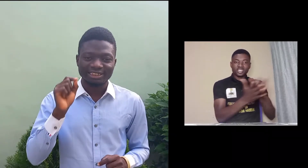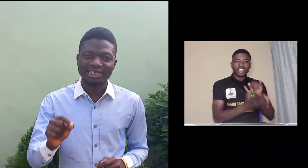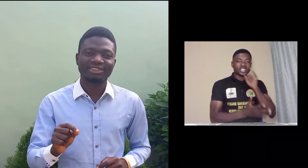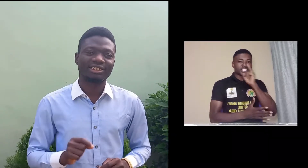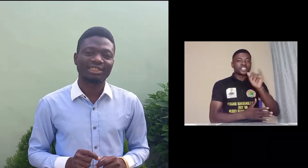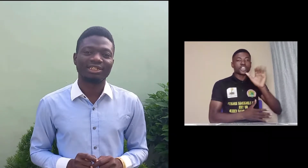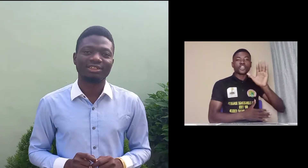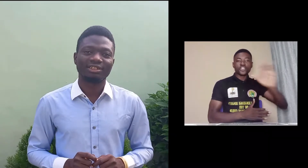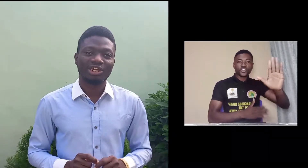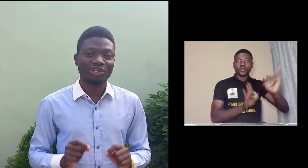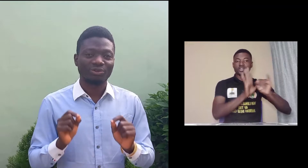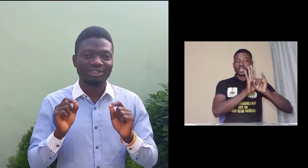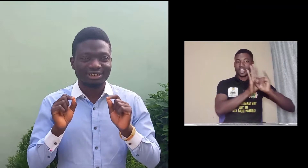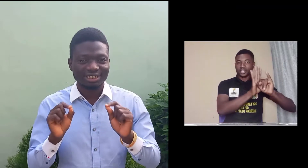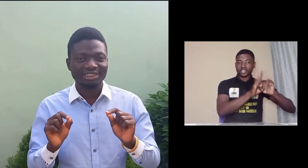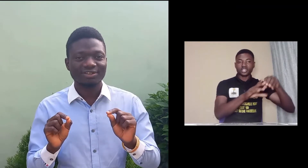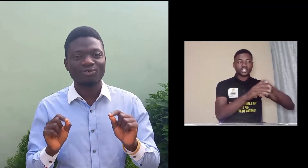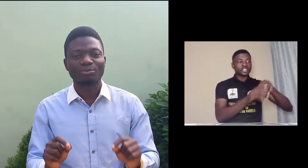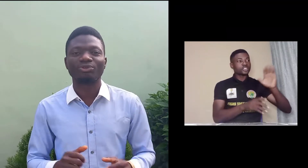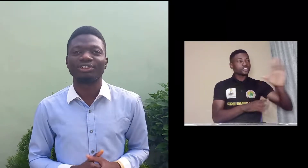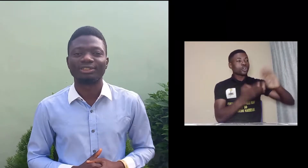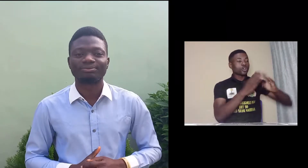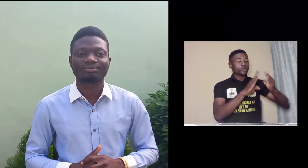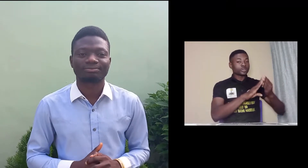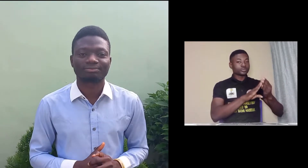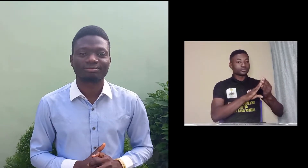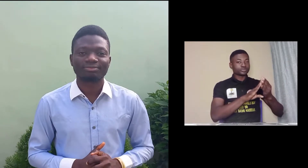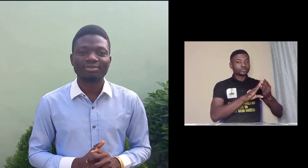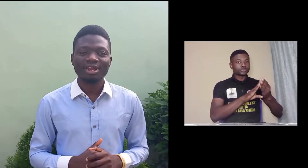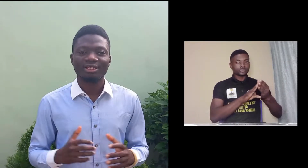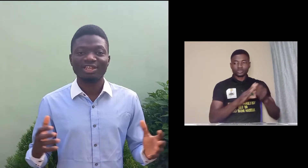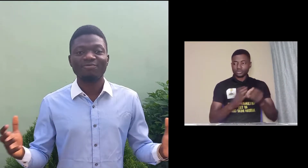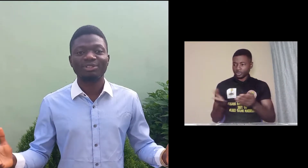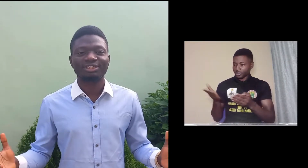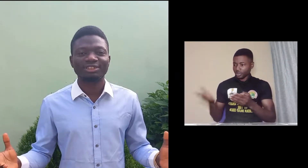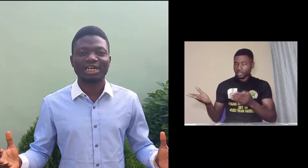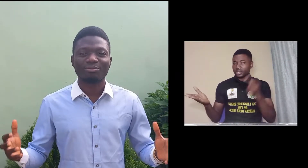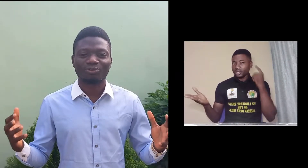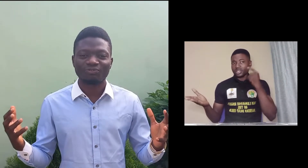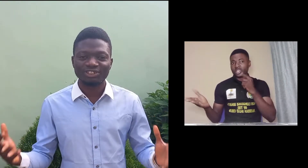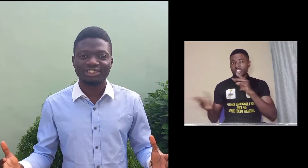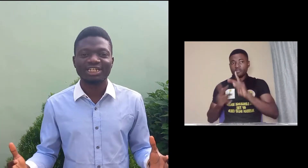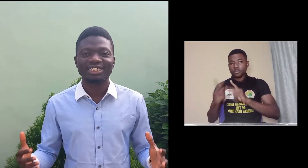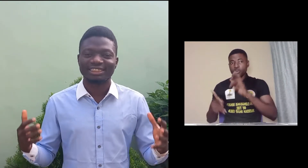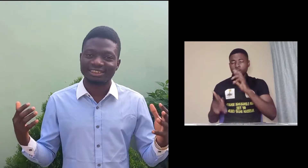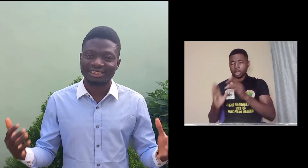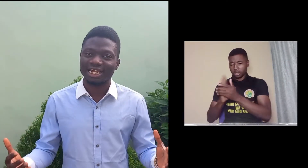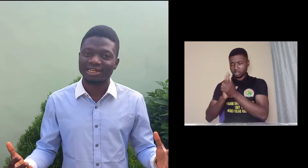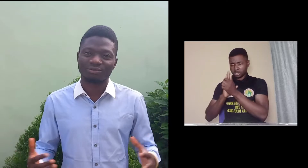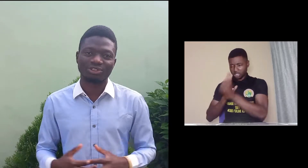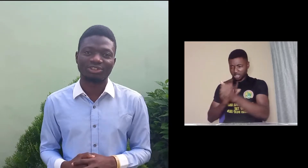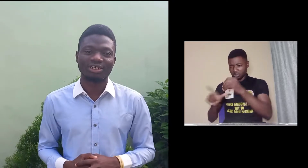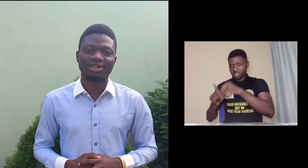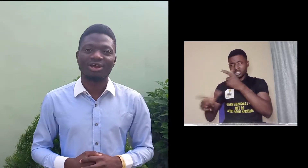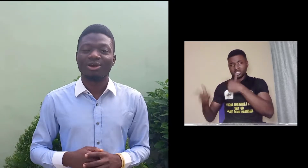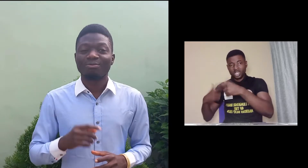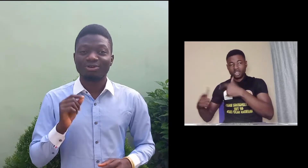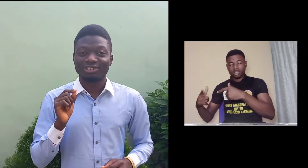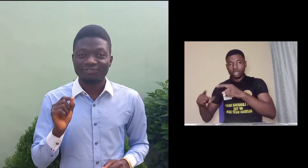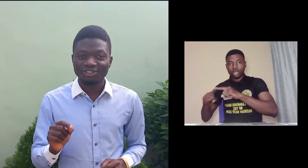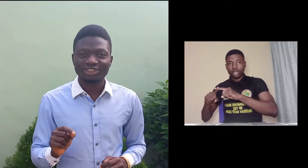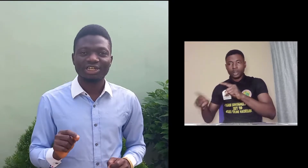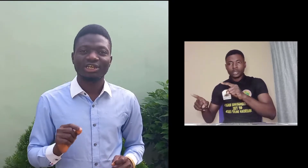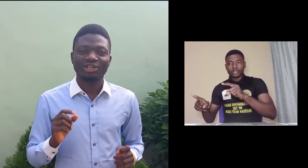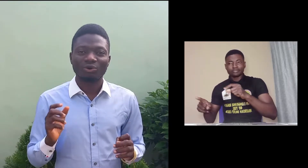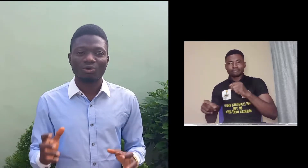your identity in your distinctive community. Deaf persons are proficient in sign language,